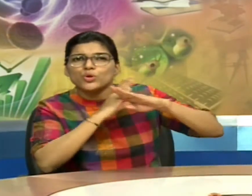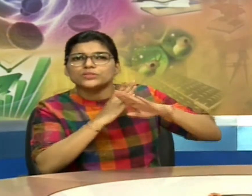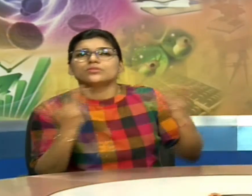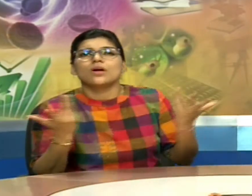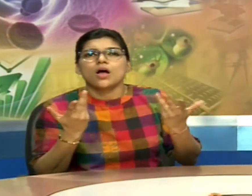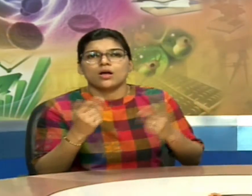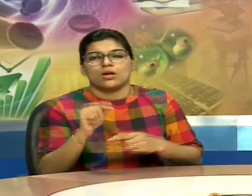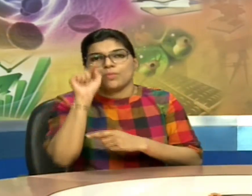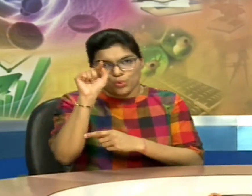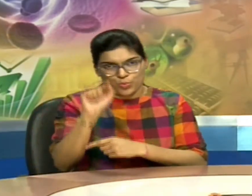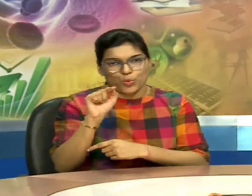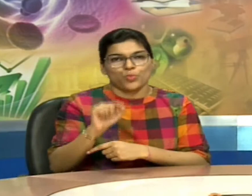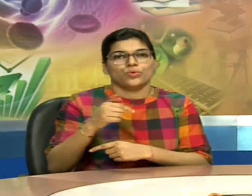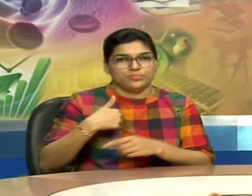environment.